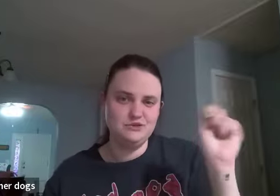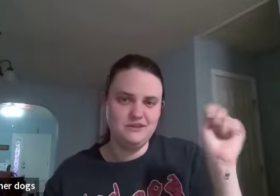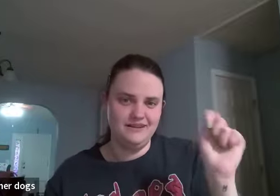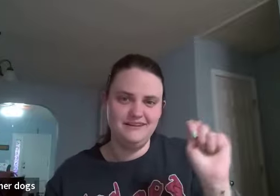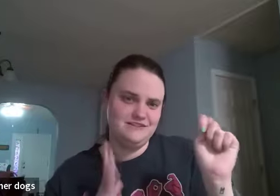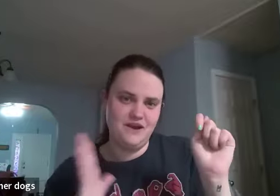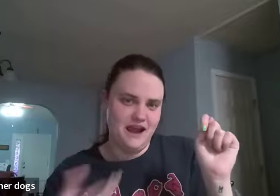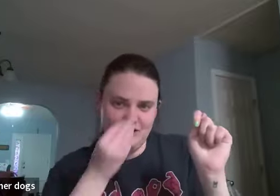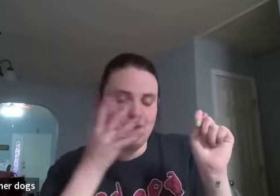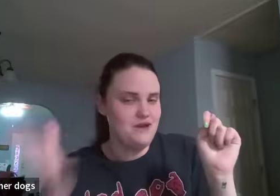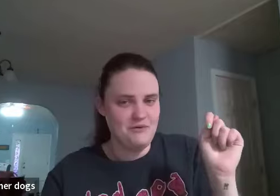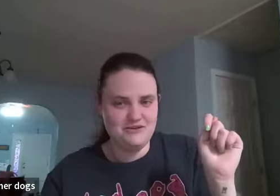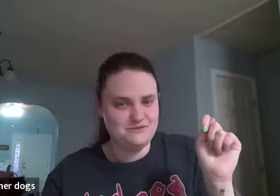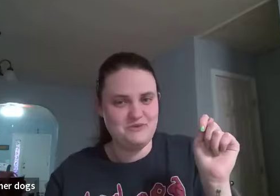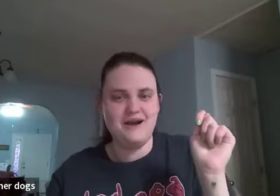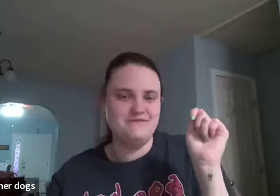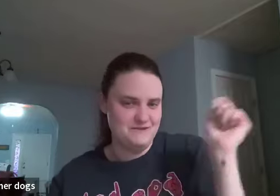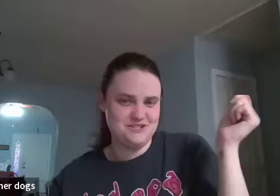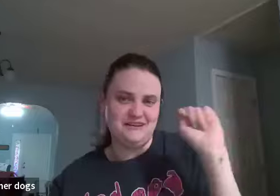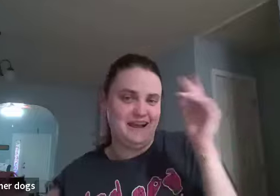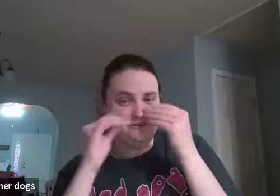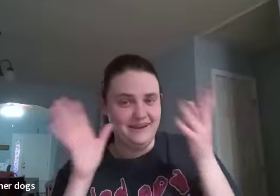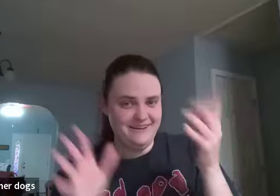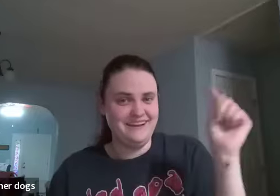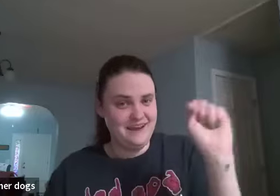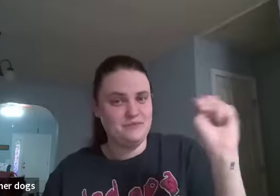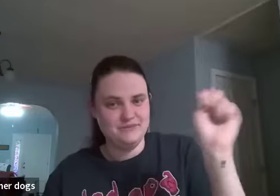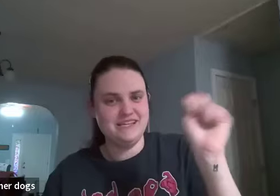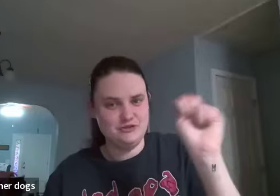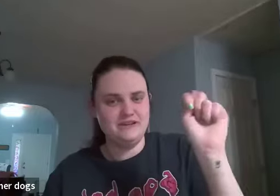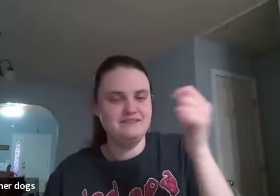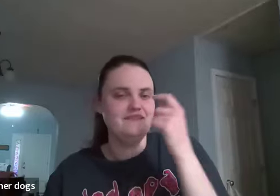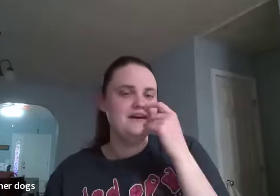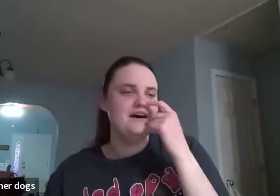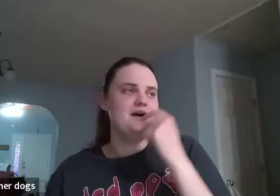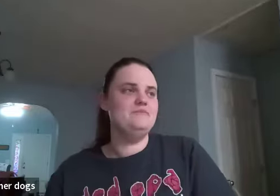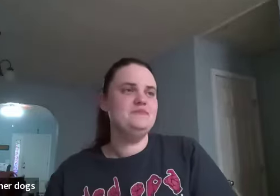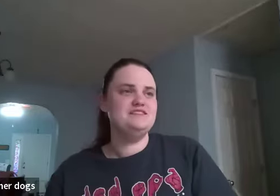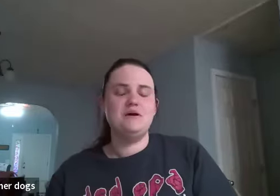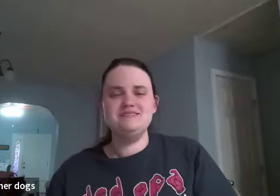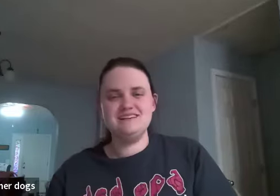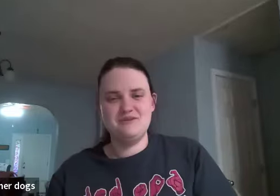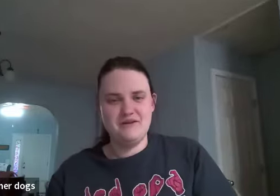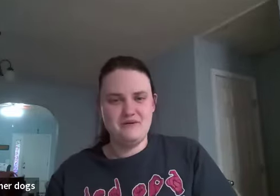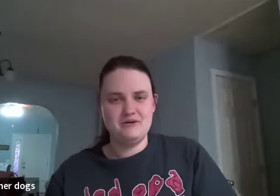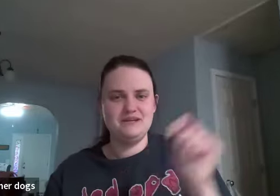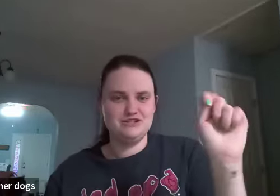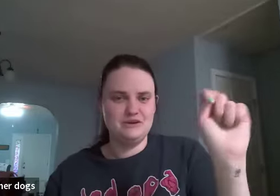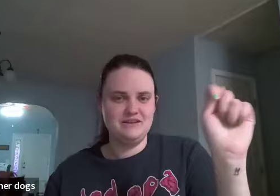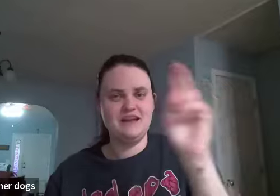the toilet. That's fine. I'm not one of those people. I'm very much like, I don't care. Like, yeah, I'm only saying toilet. So I always giggle about that one because toilet